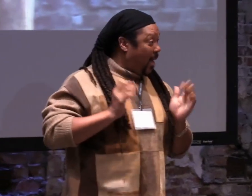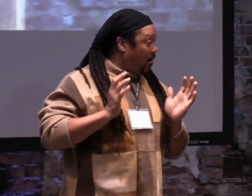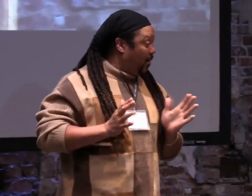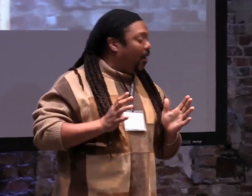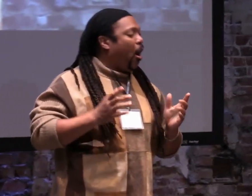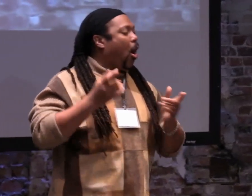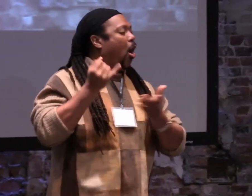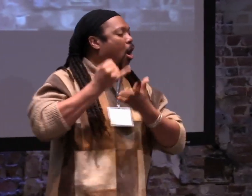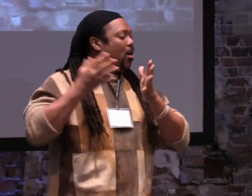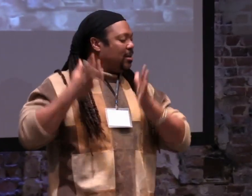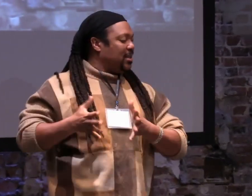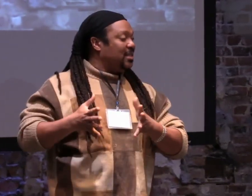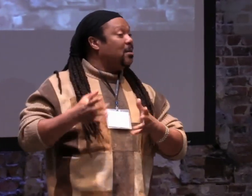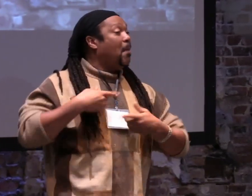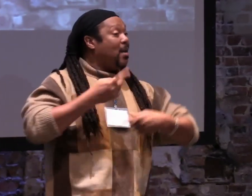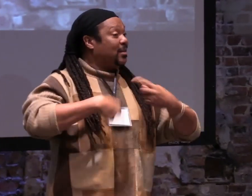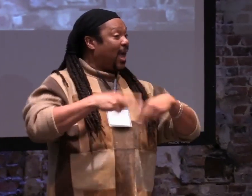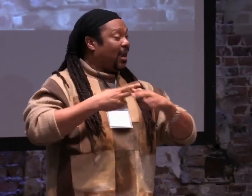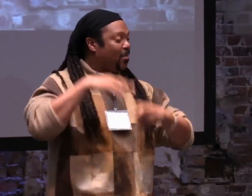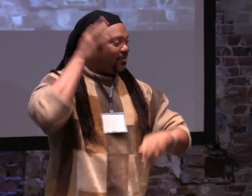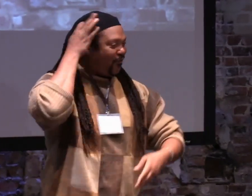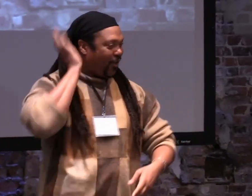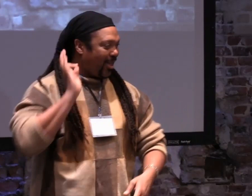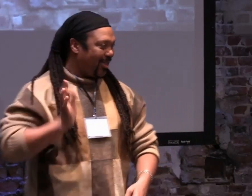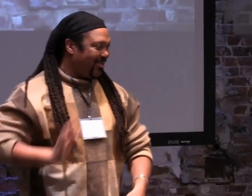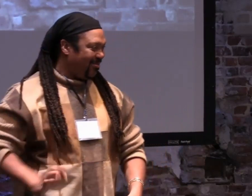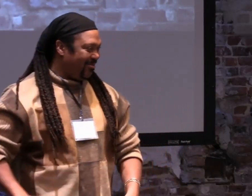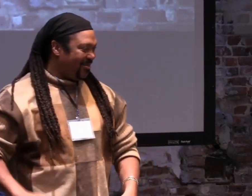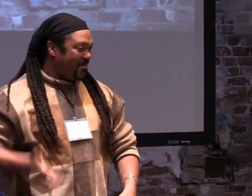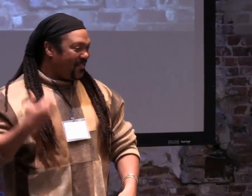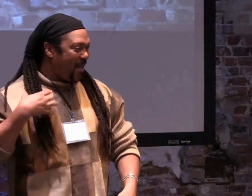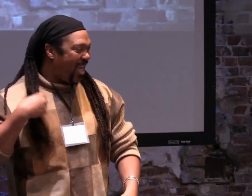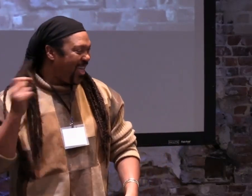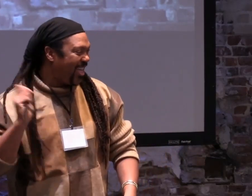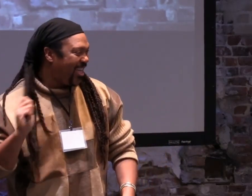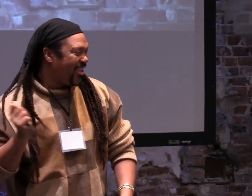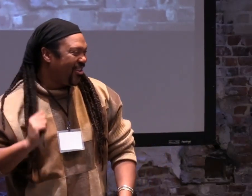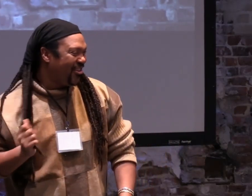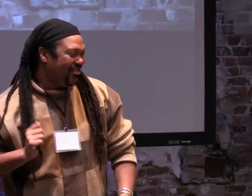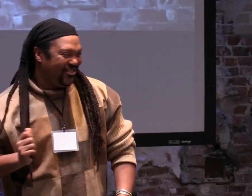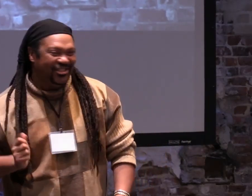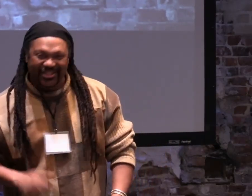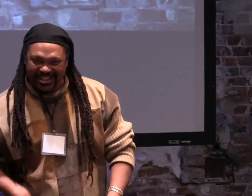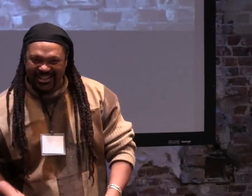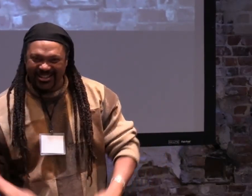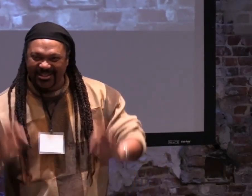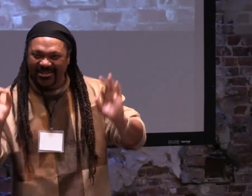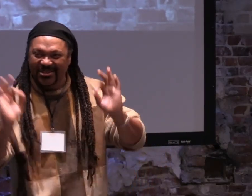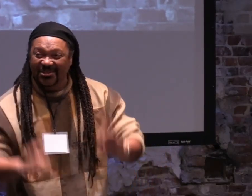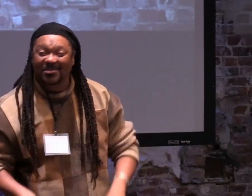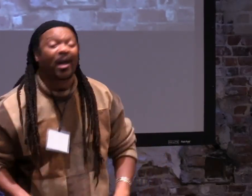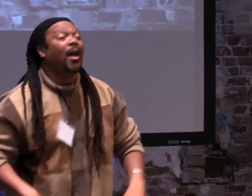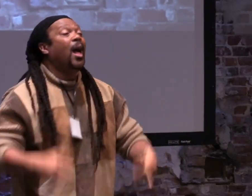Professionally, I'm a professional actor and an artist. But this is my other sign name because of my braids and my